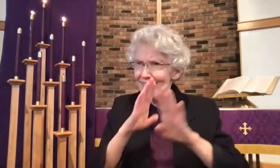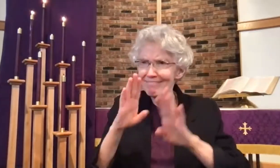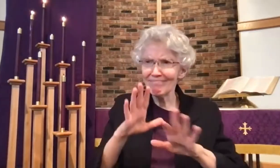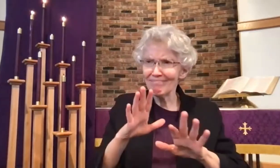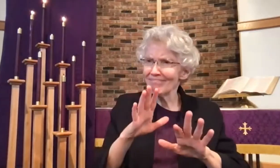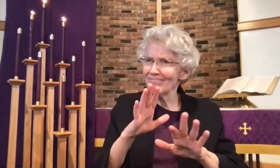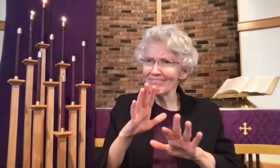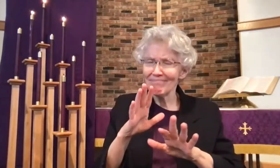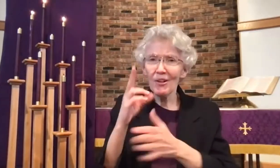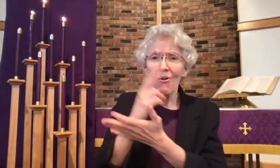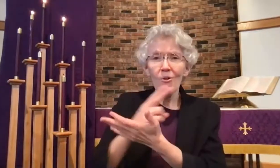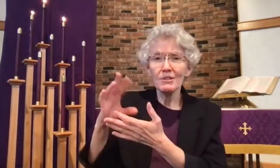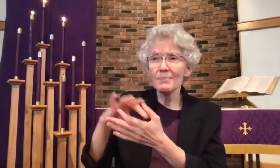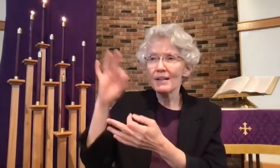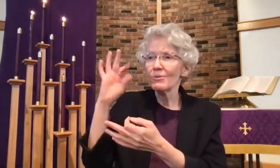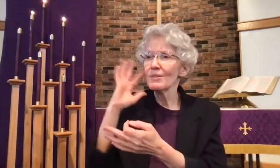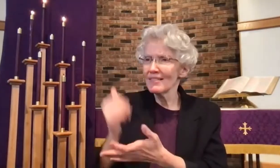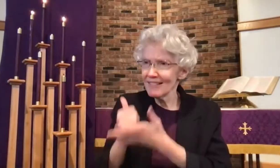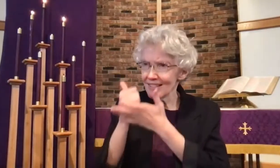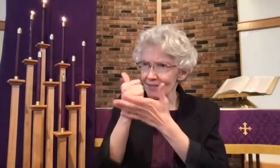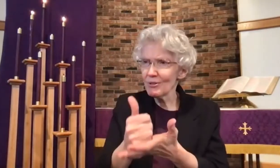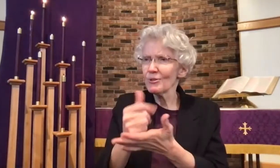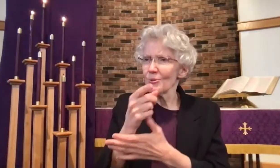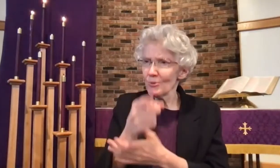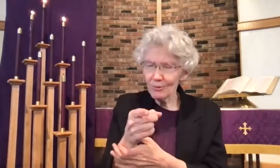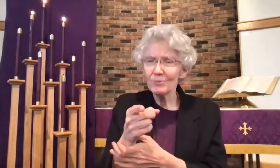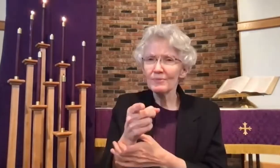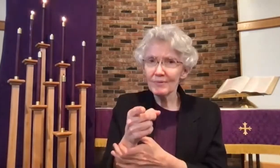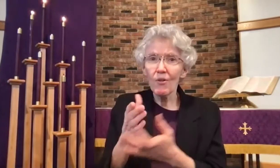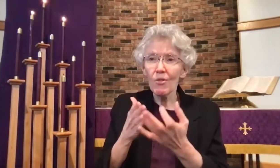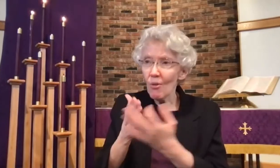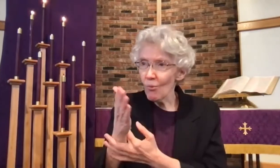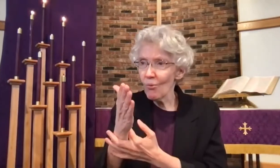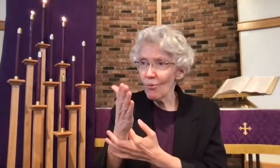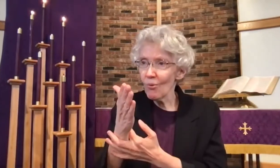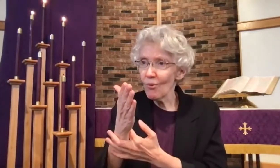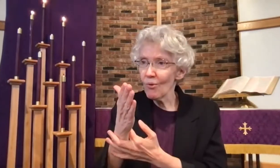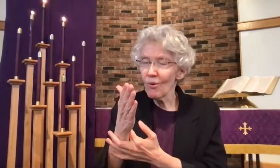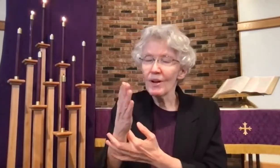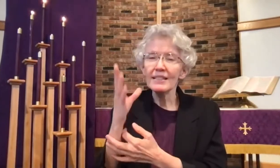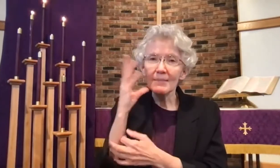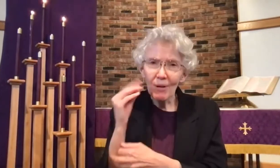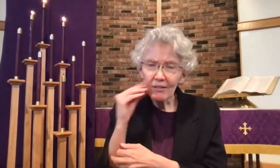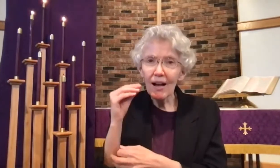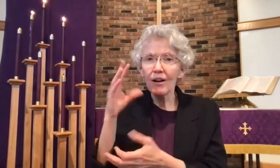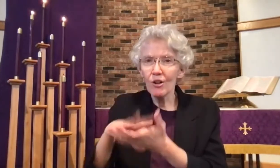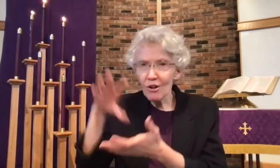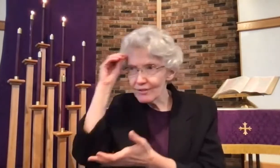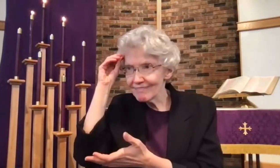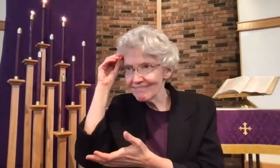faith? But don't be worried about that, because the Holy Spirit will help you and guide you